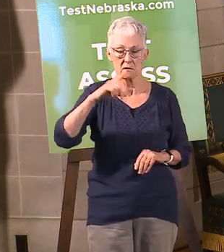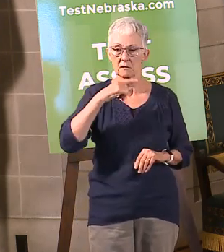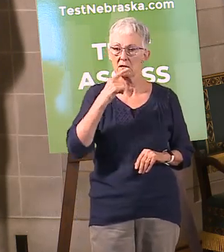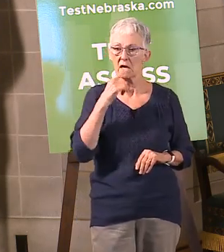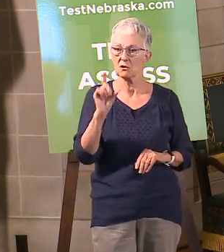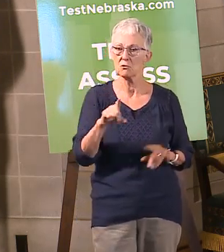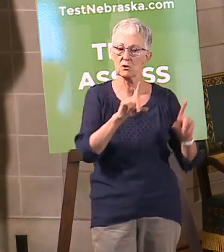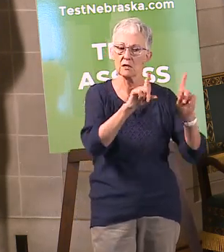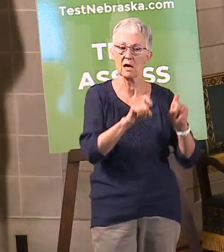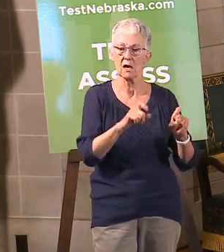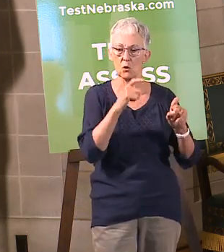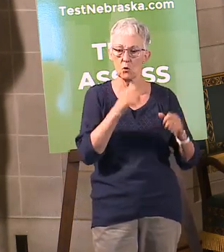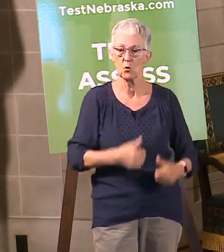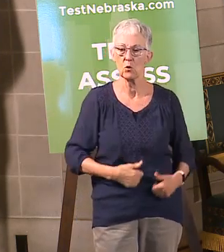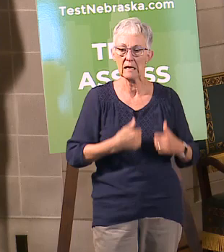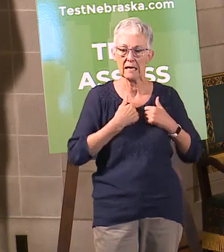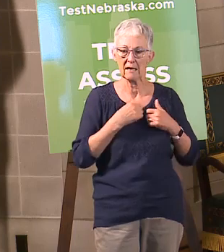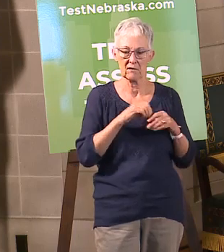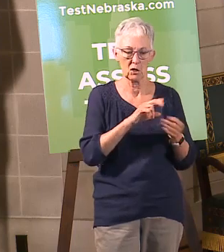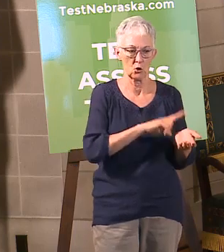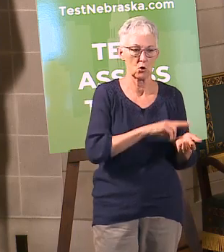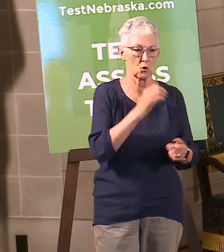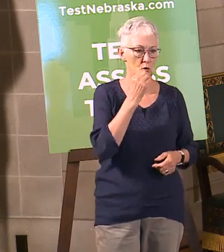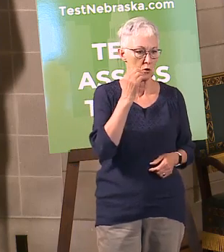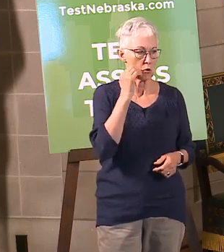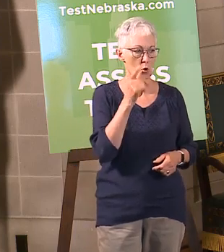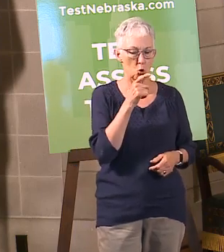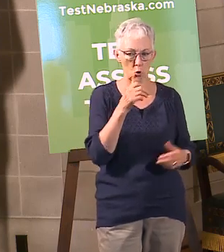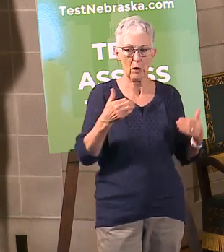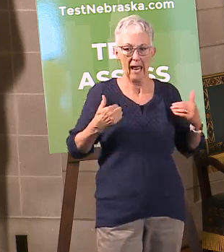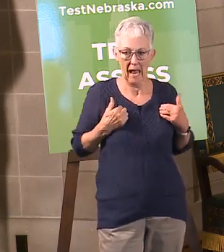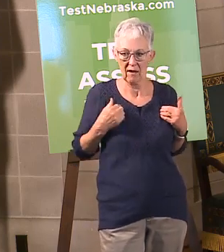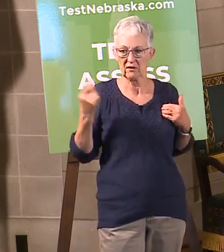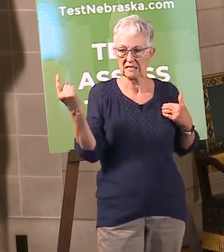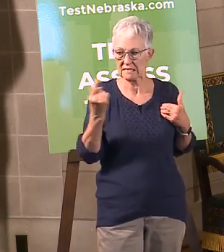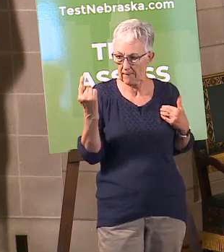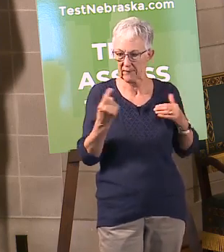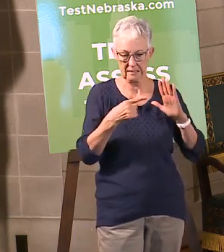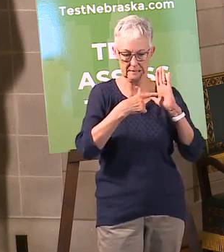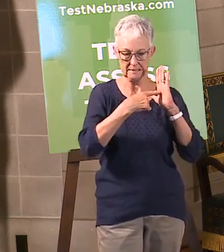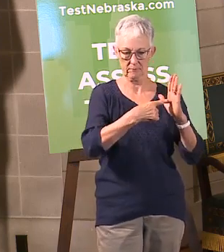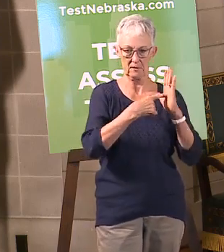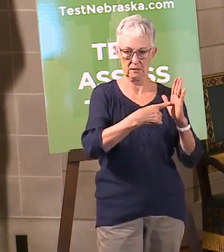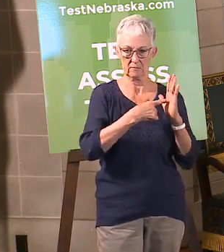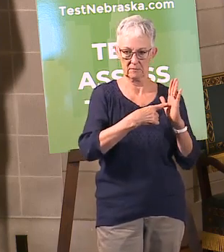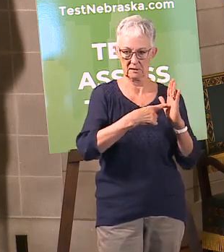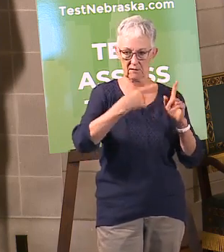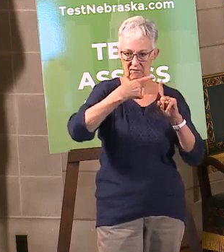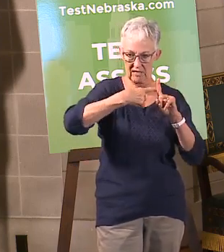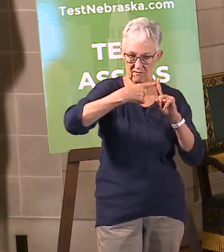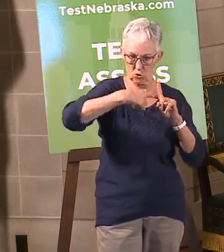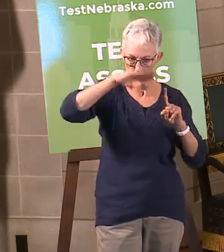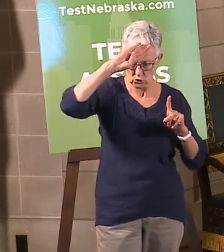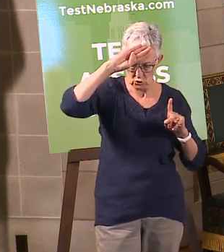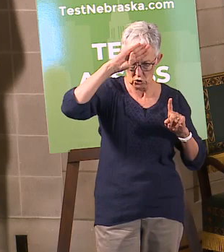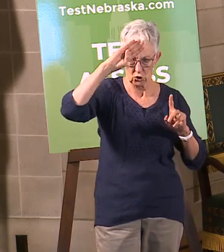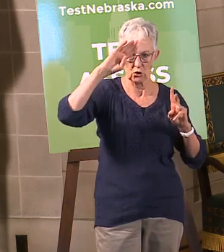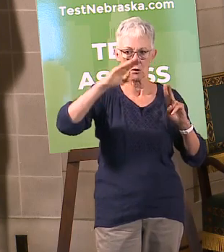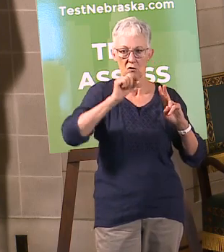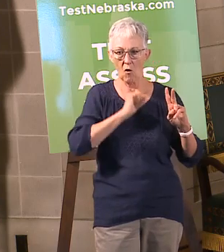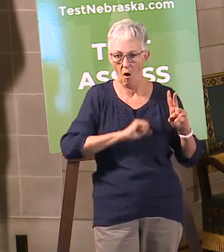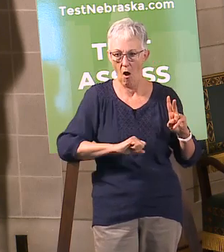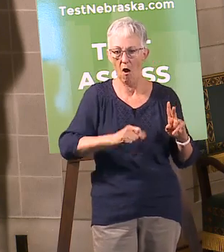long-term care facilities who have symptoms of COVID-19. And at this time, DHHS is